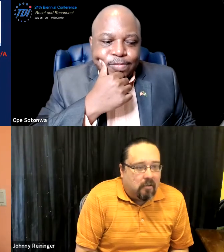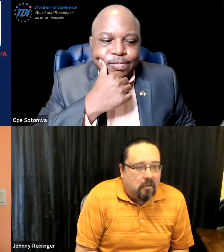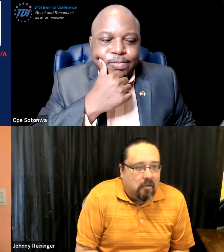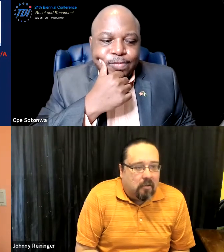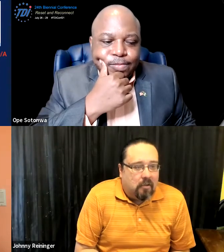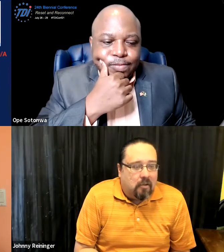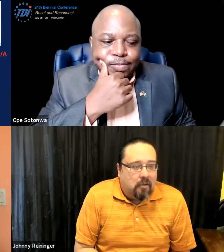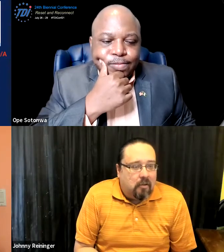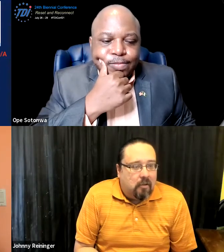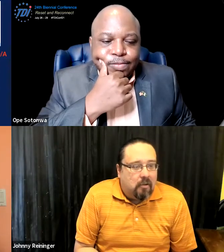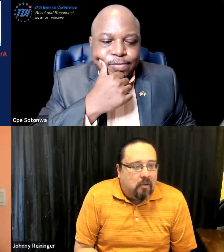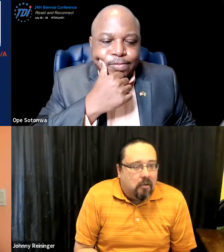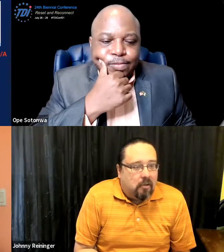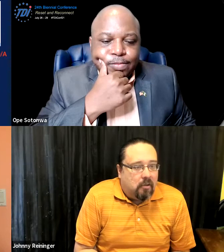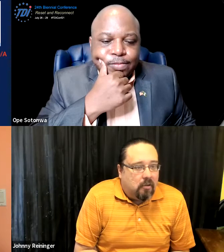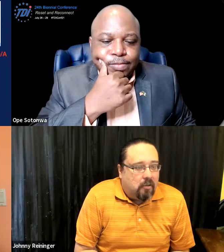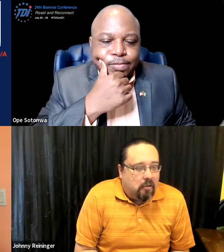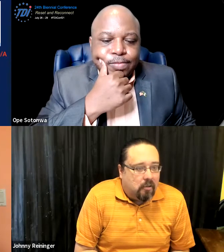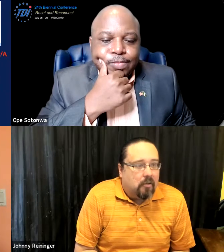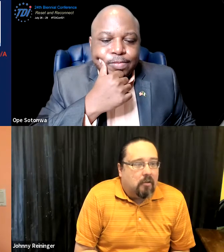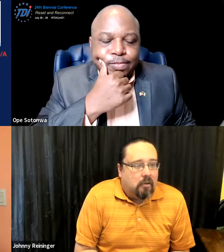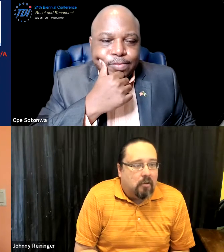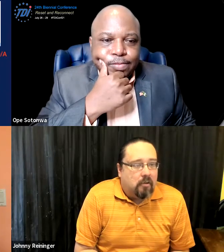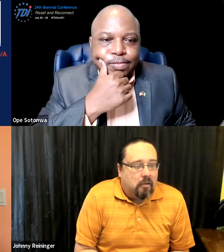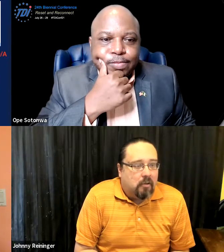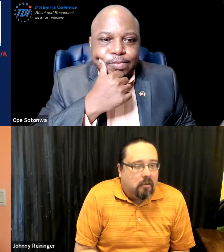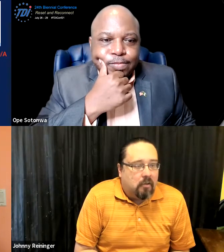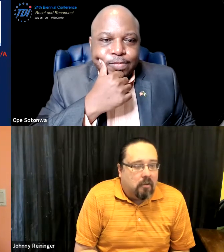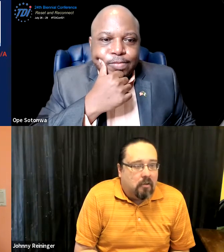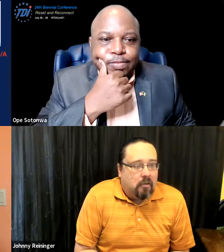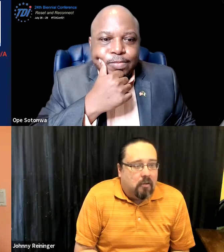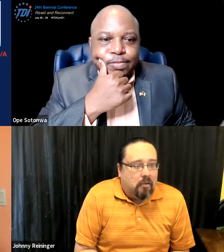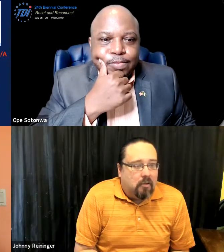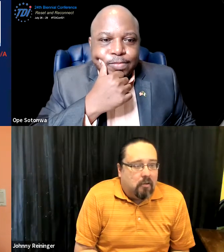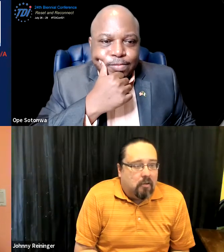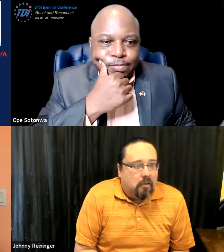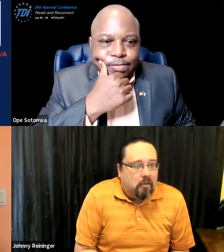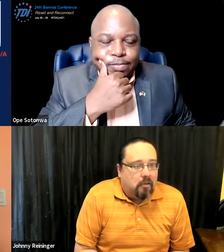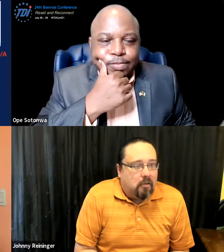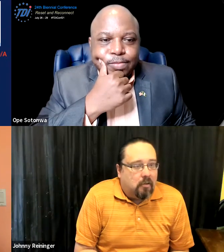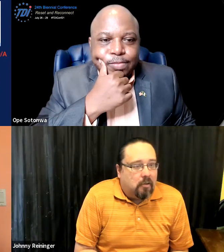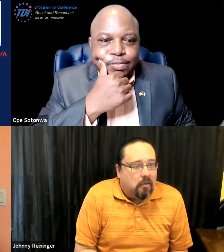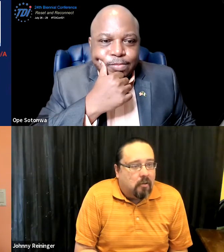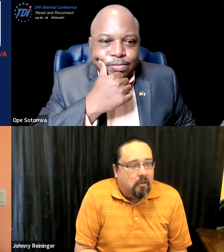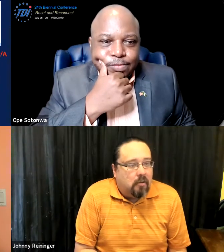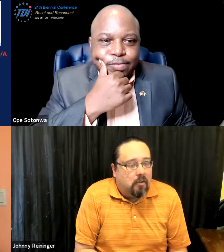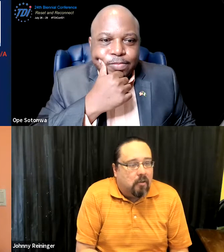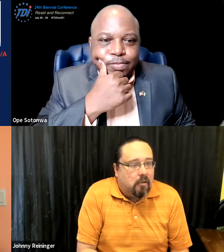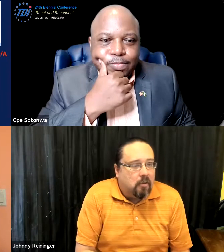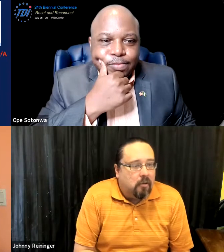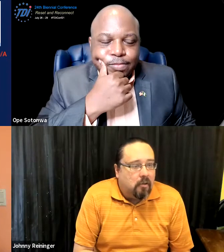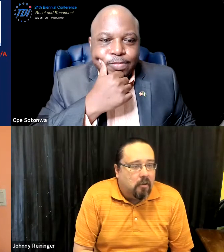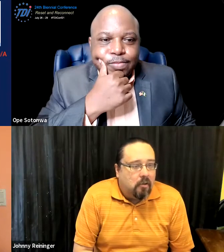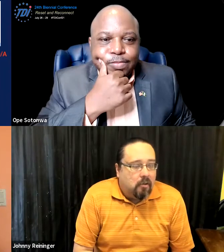service and like a chat room, we could do Twitter. We have chats that we could do on the